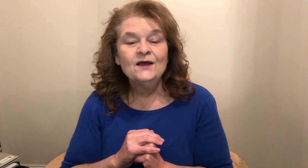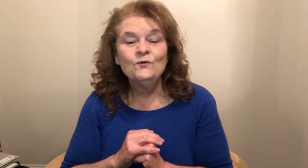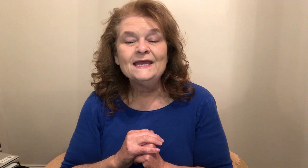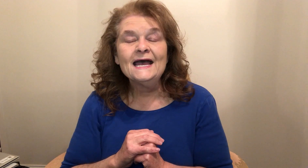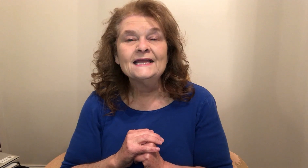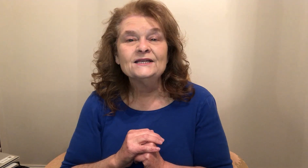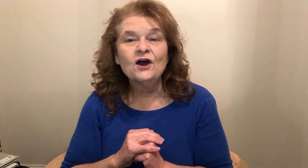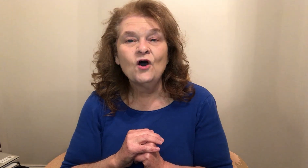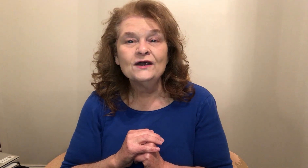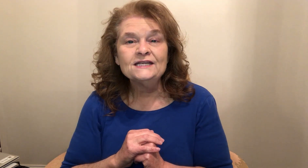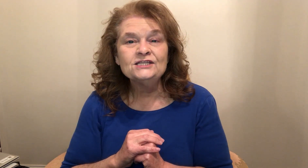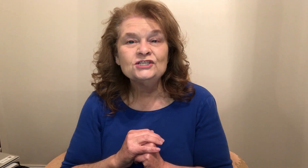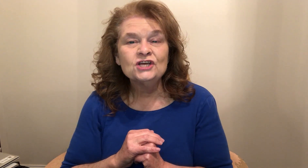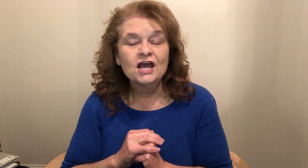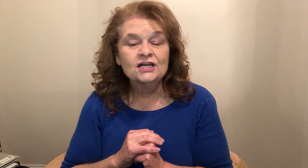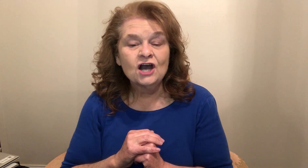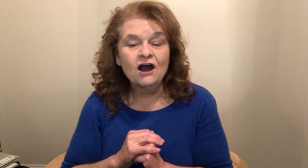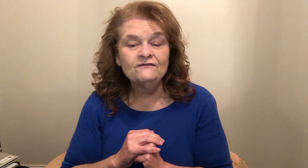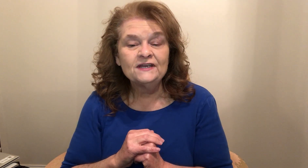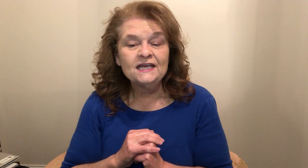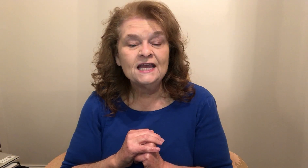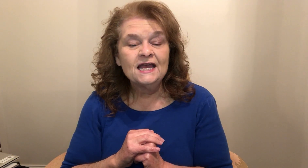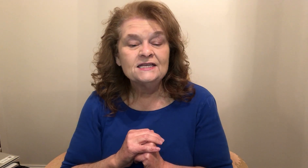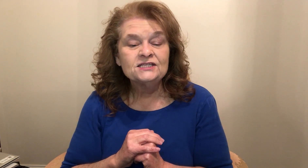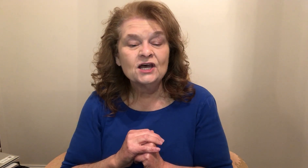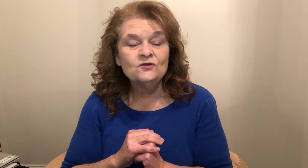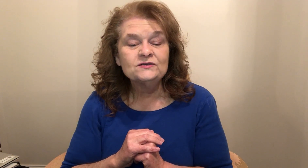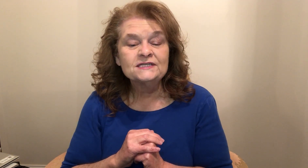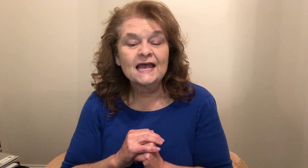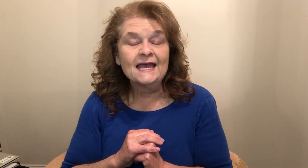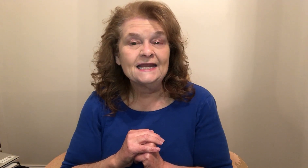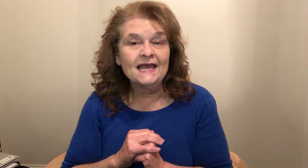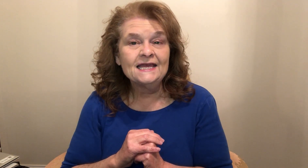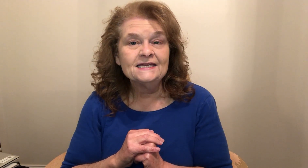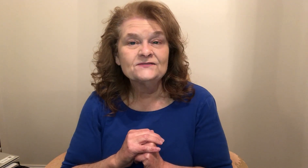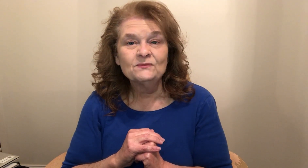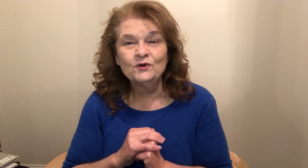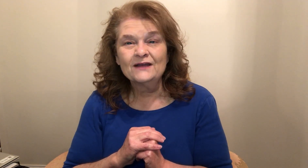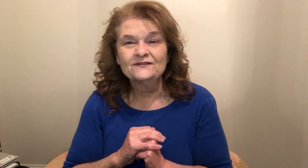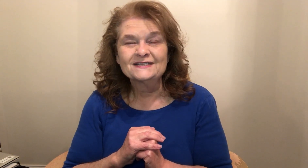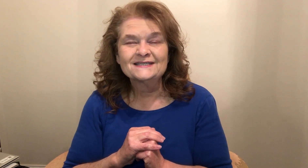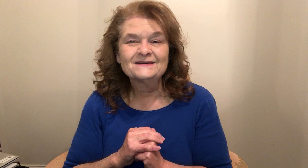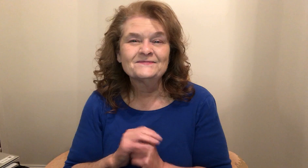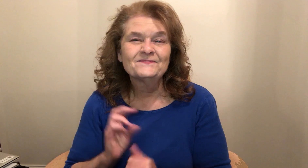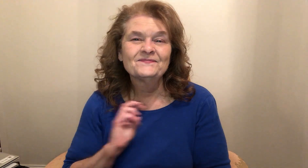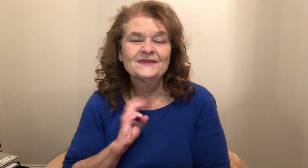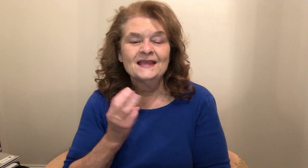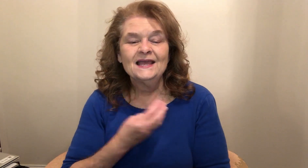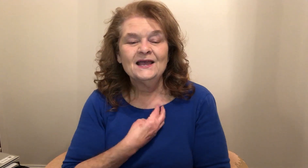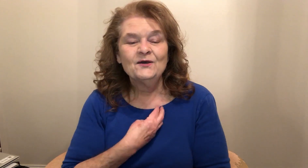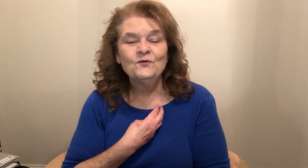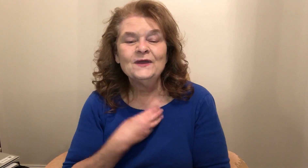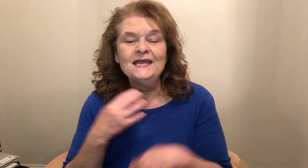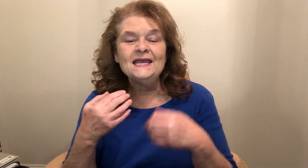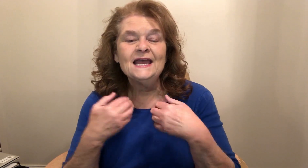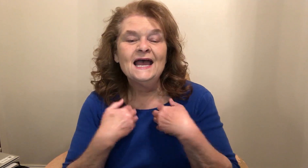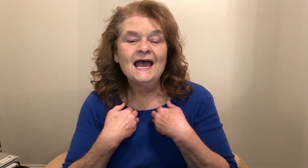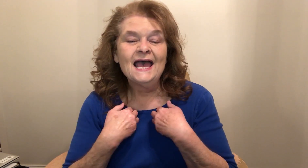We had an orange, coffee, toast, and eggs for breakfast. We